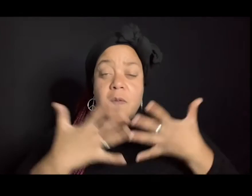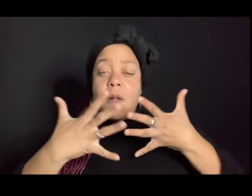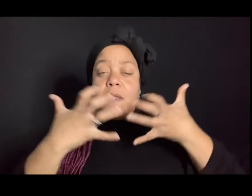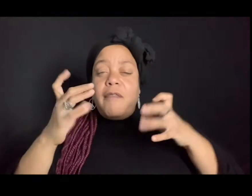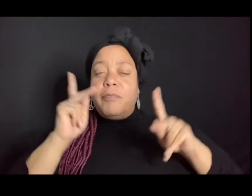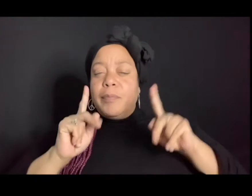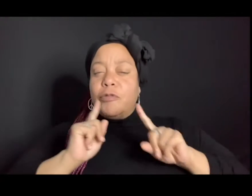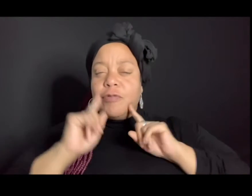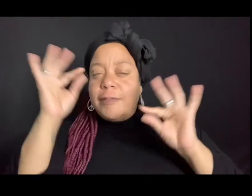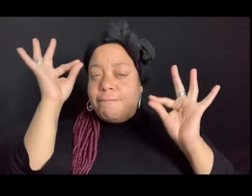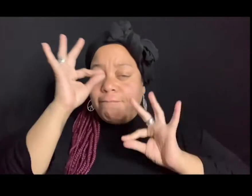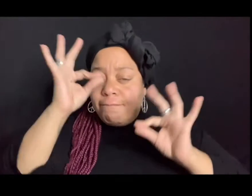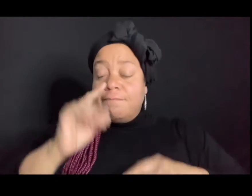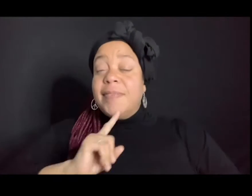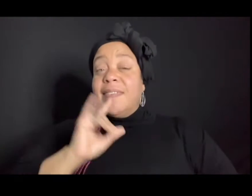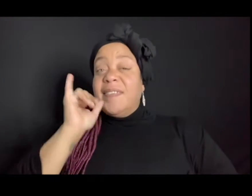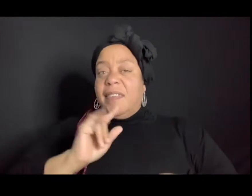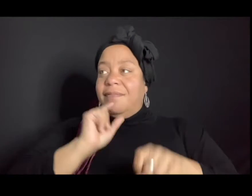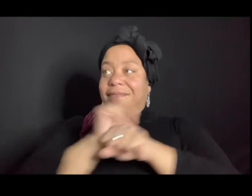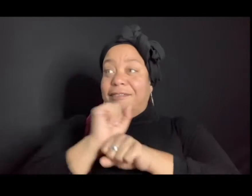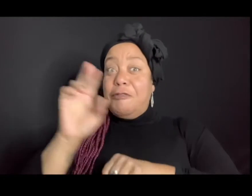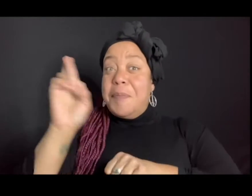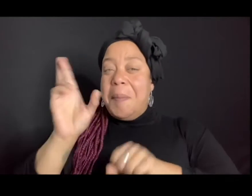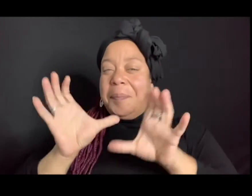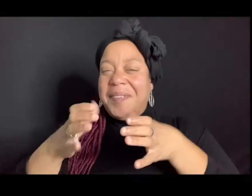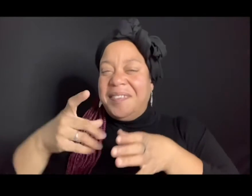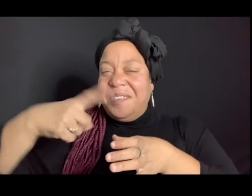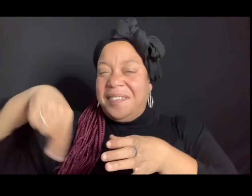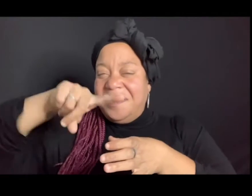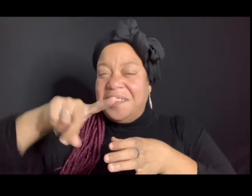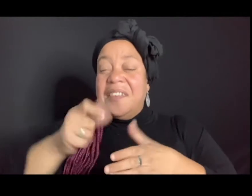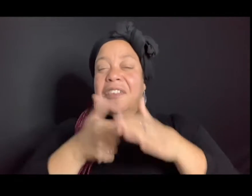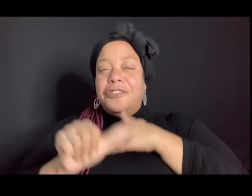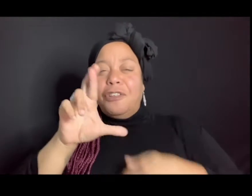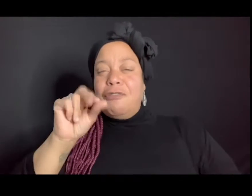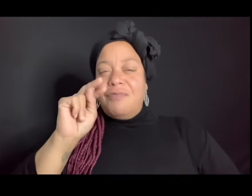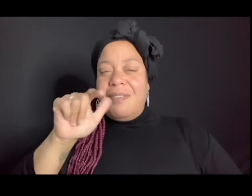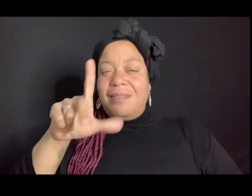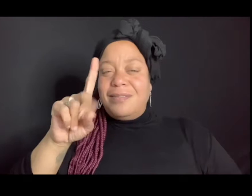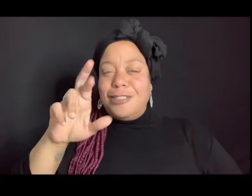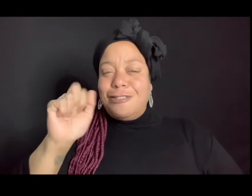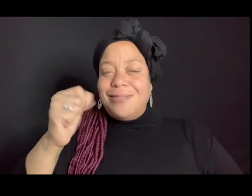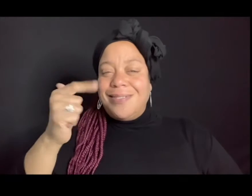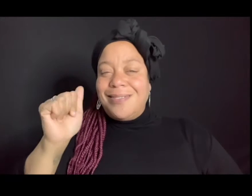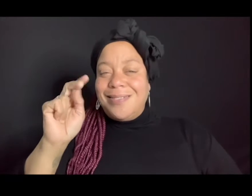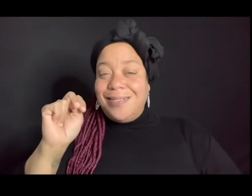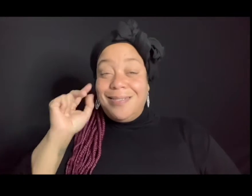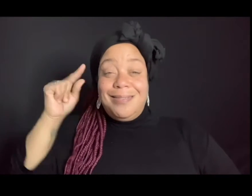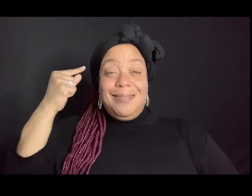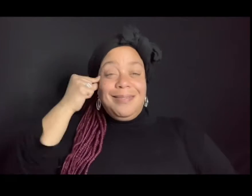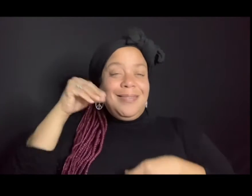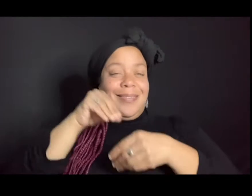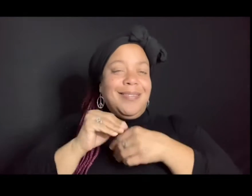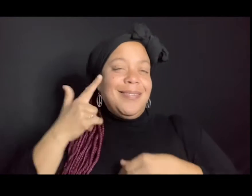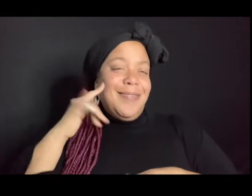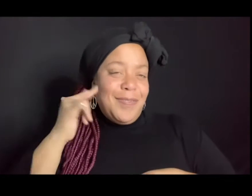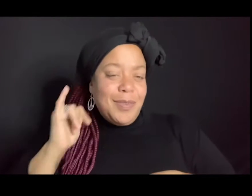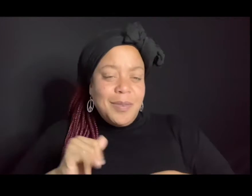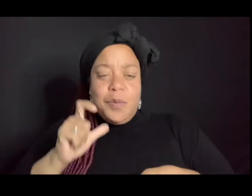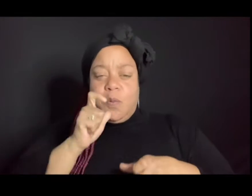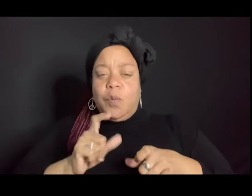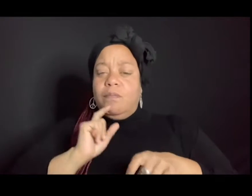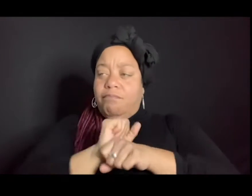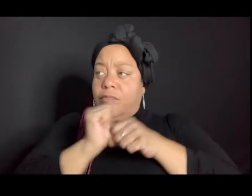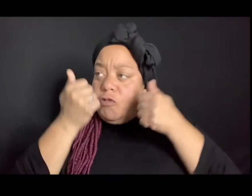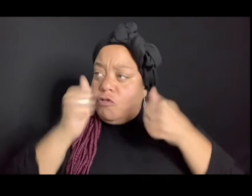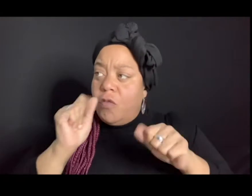And what a lot of people don't know is that it was actually the Republican Party under Ronald Reagan as governor here in California who actually